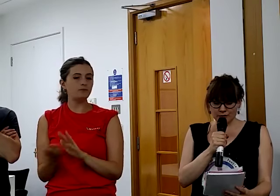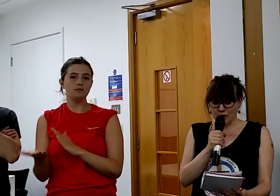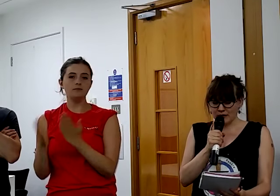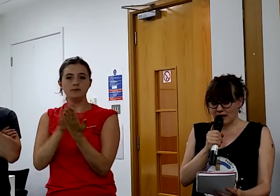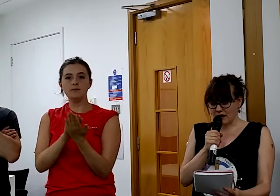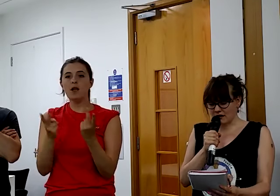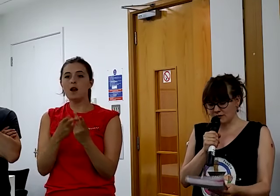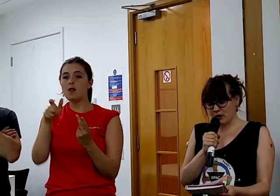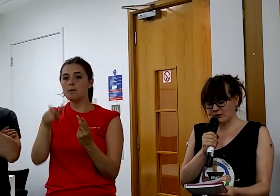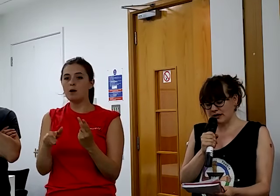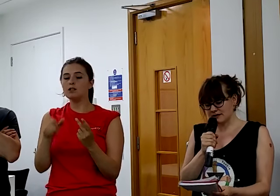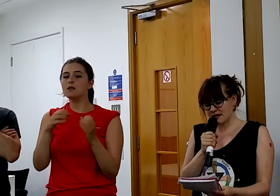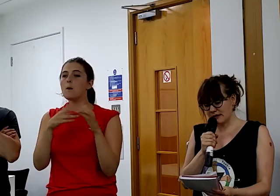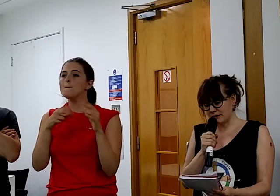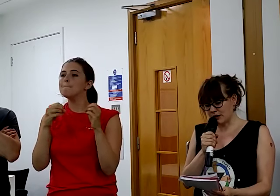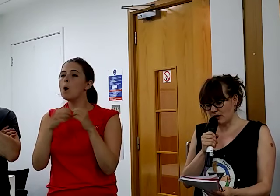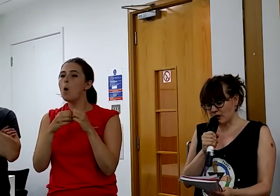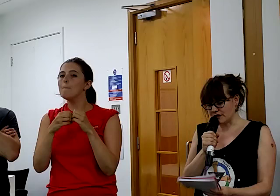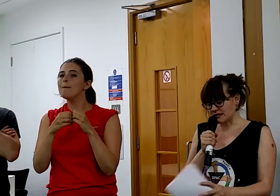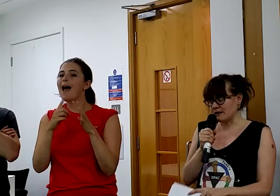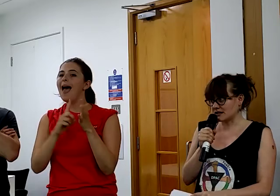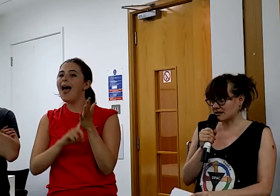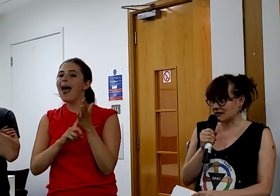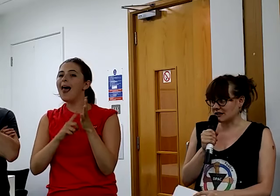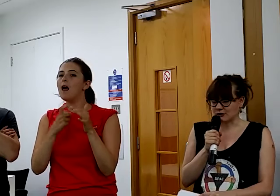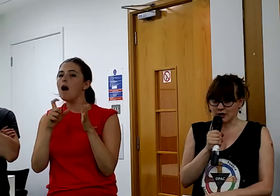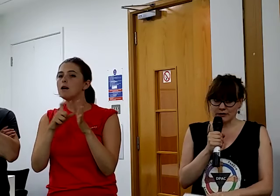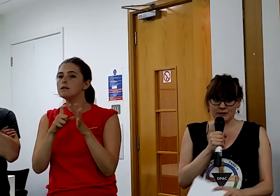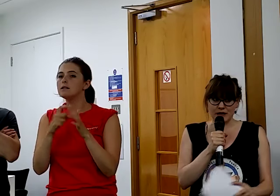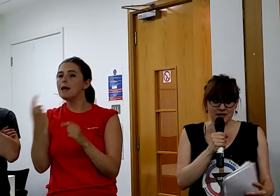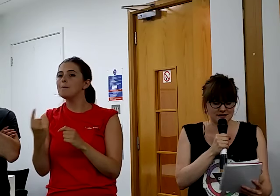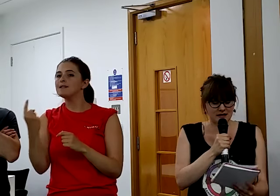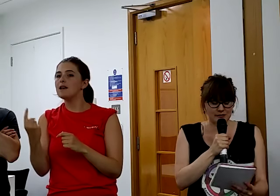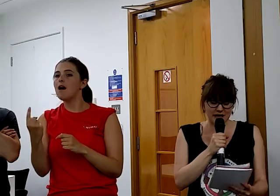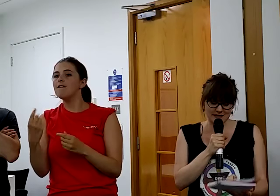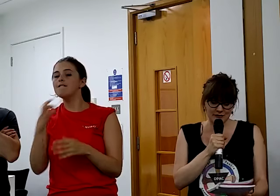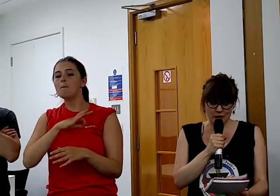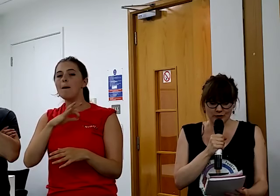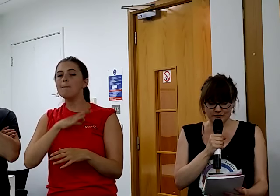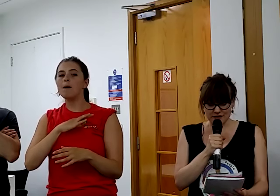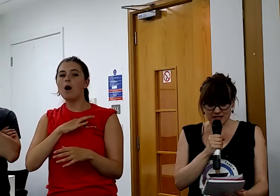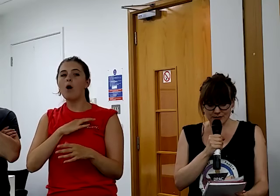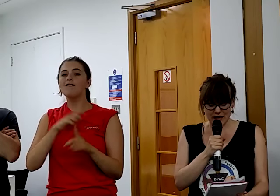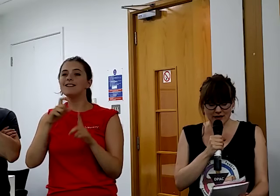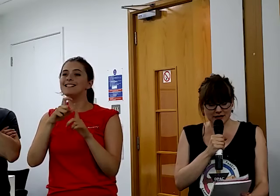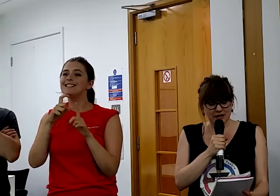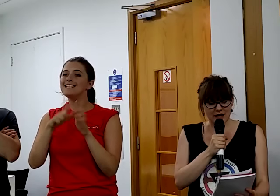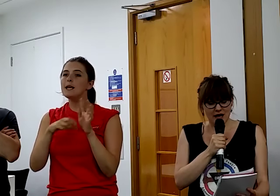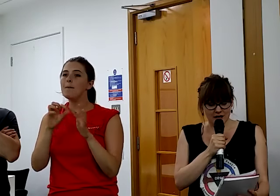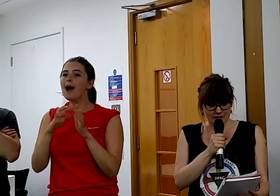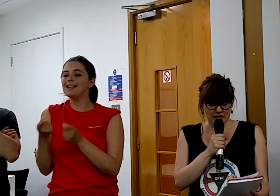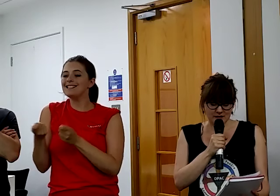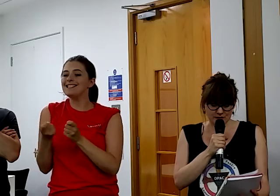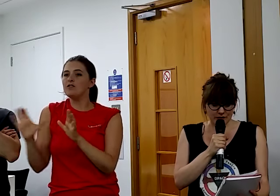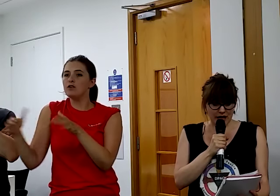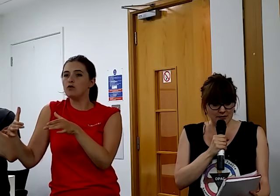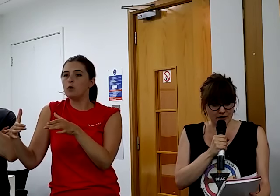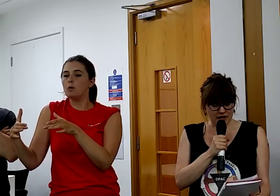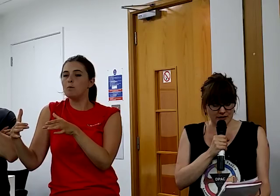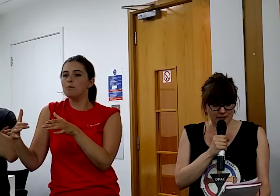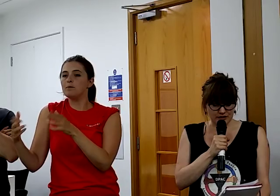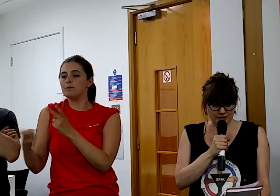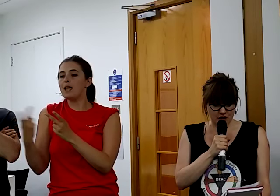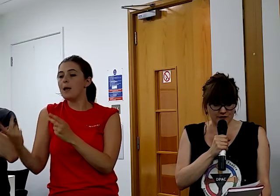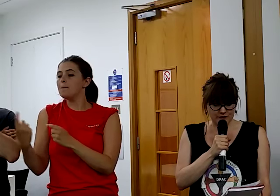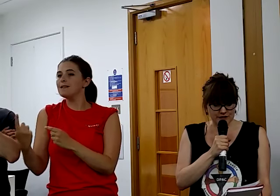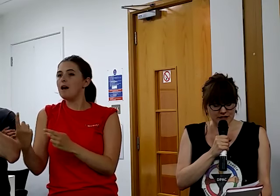Then there's one from Bob Ellard. Bob is a member of the DPAC steering group. He plays an amazing role for DPAC. He's also a